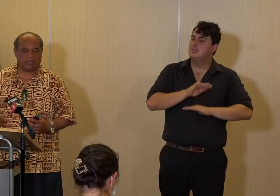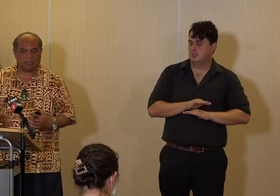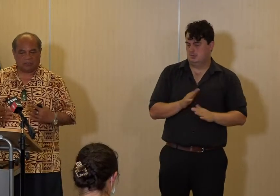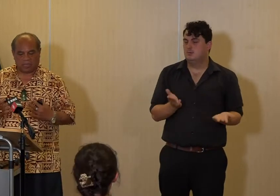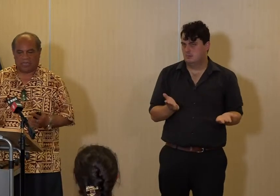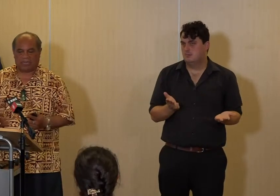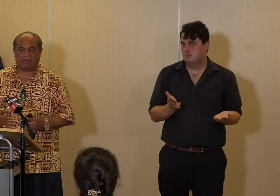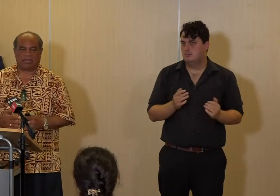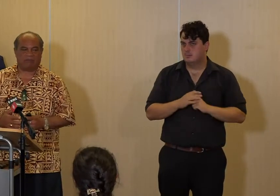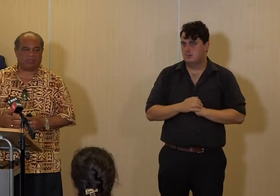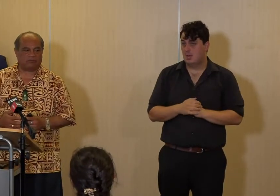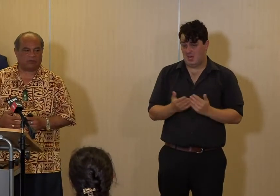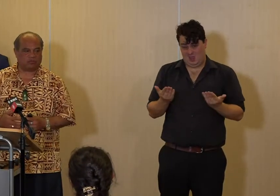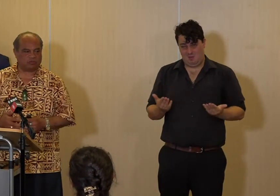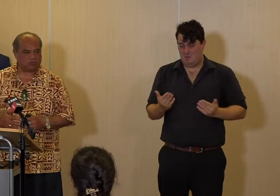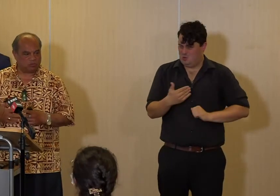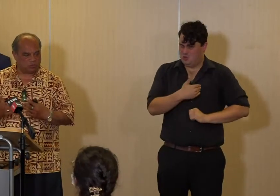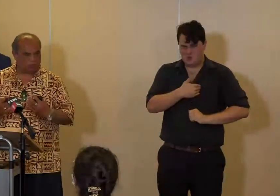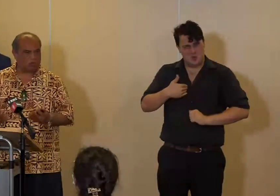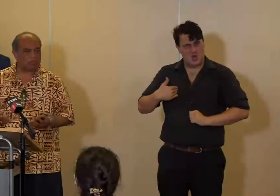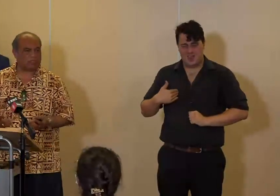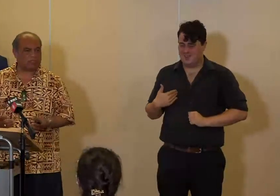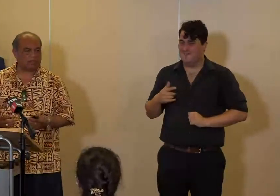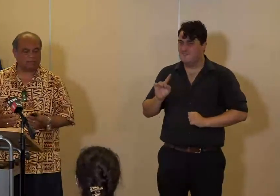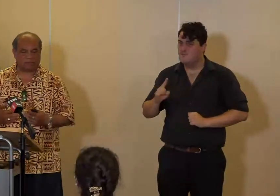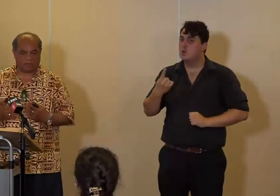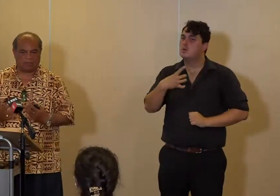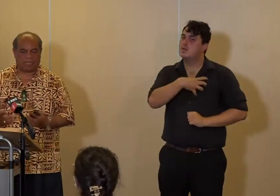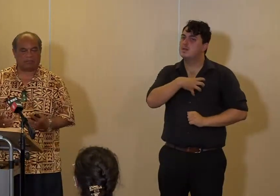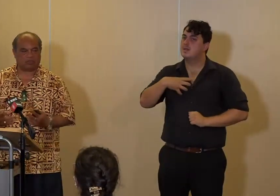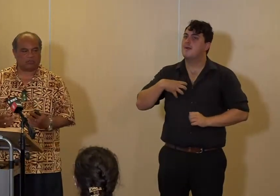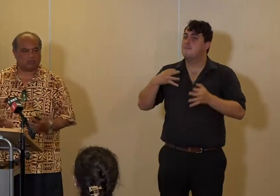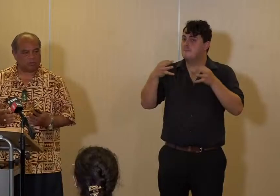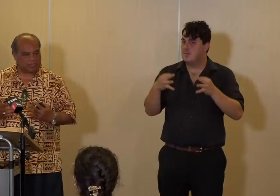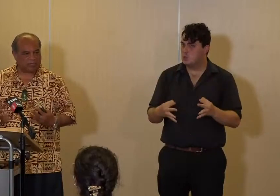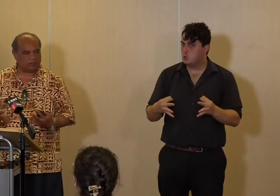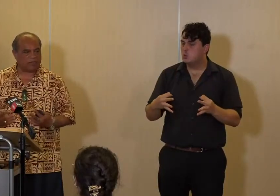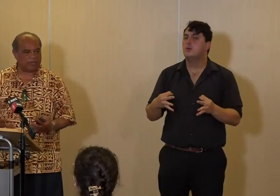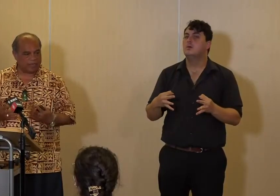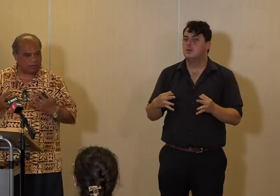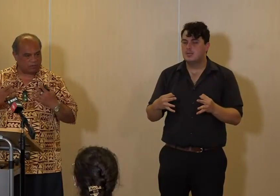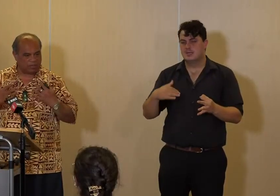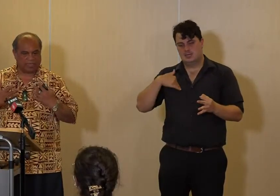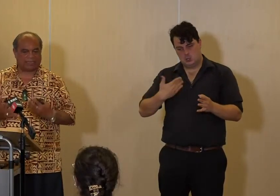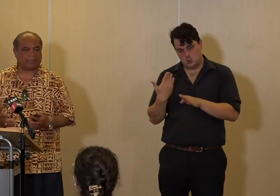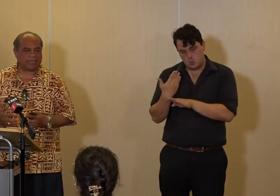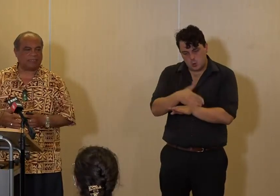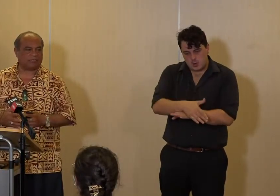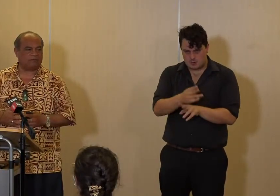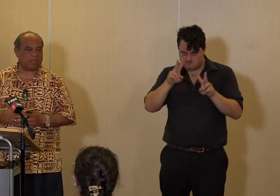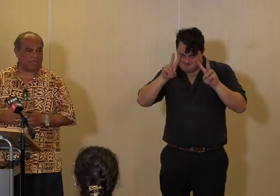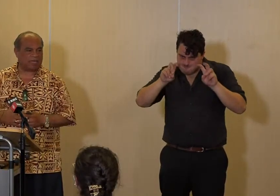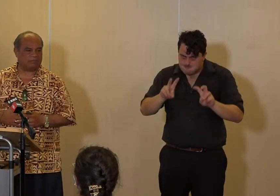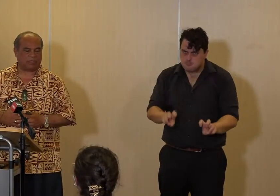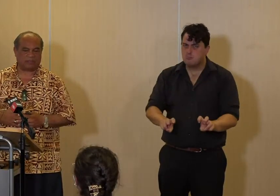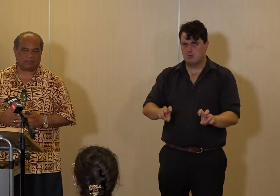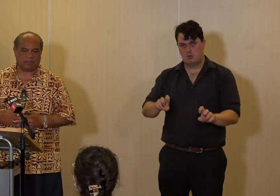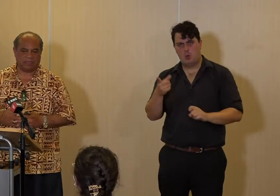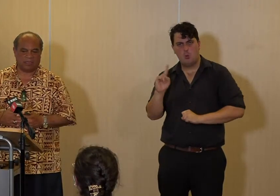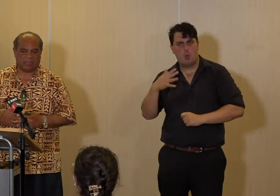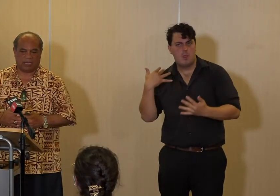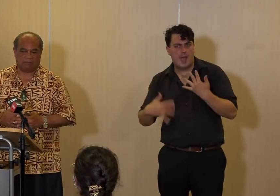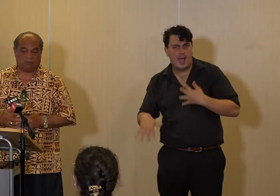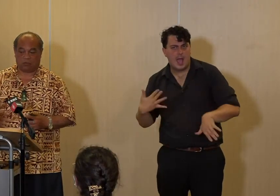early. You've got to allow the government officials to do the work that they've got to be able to do to identify how extensive the harm